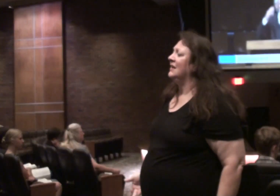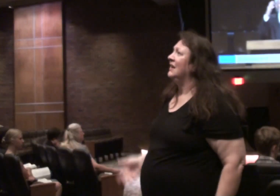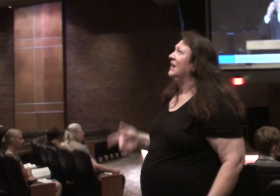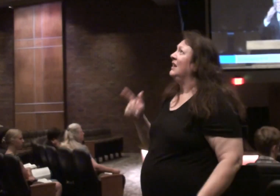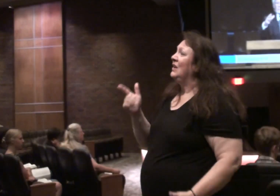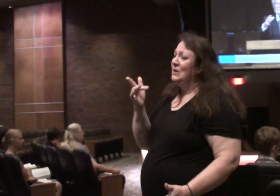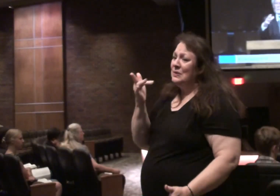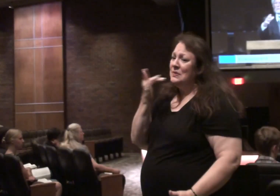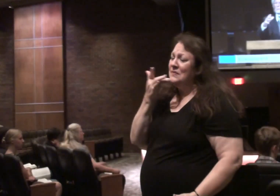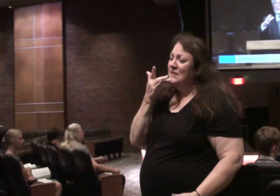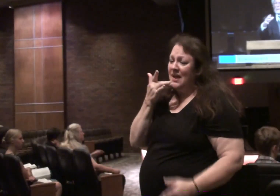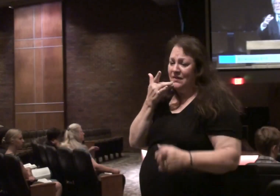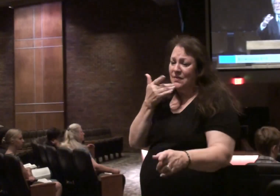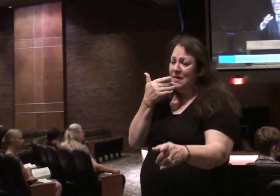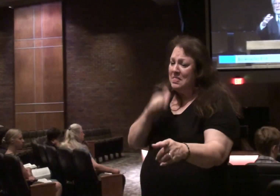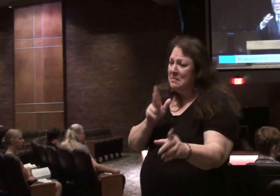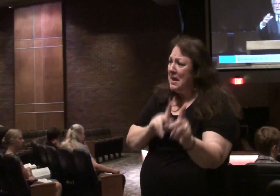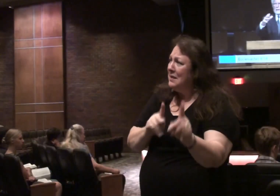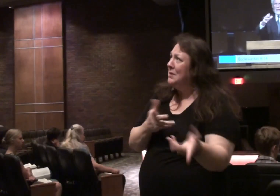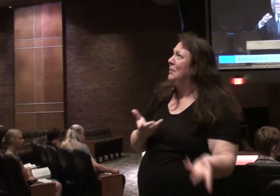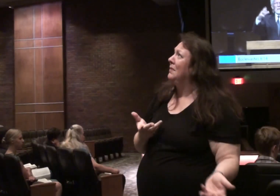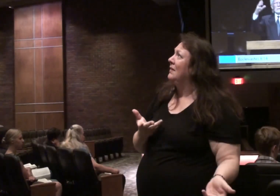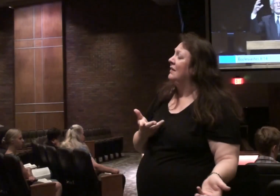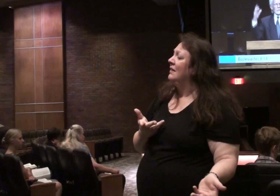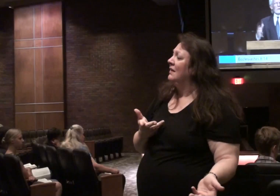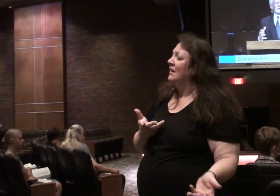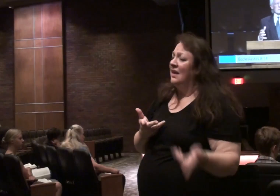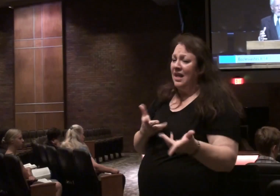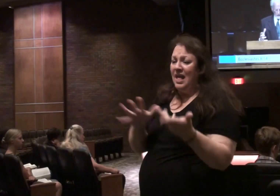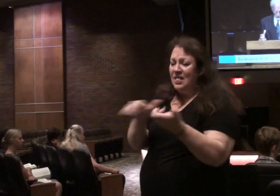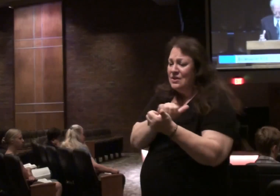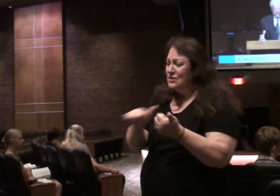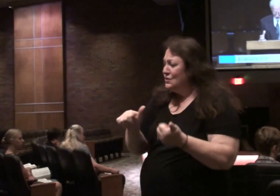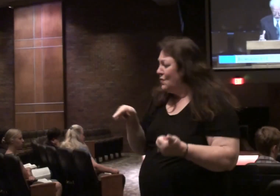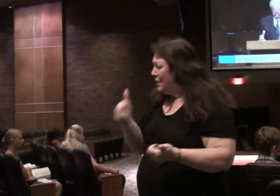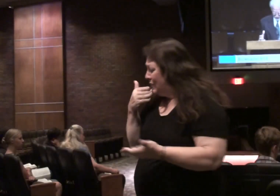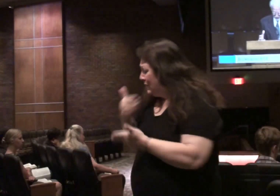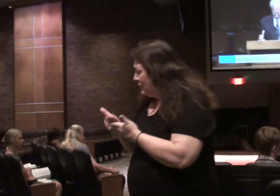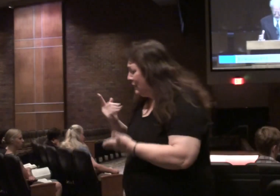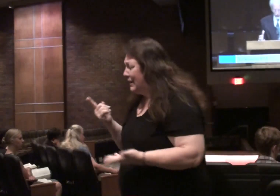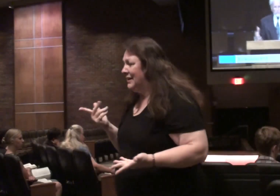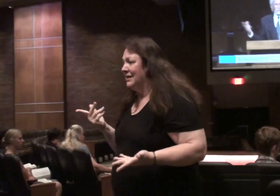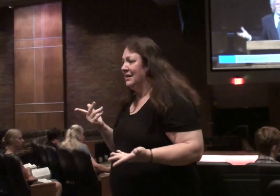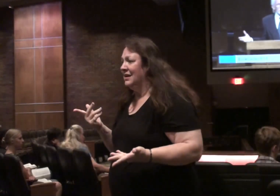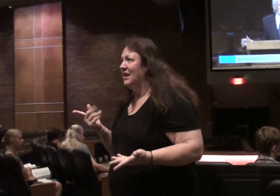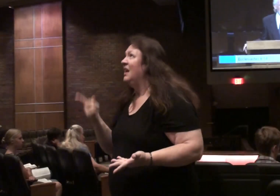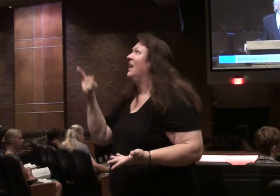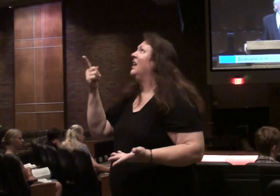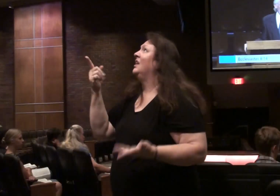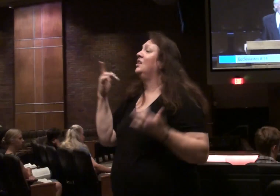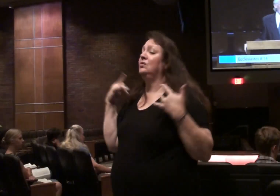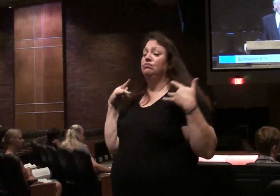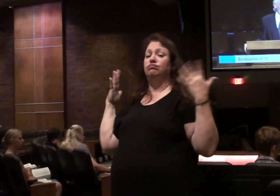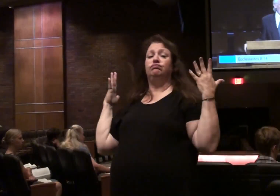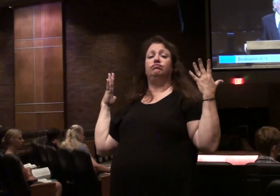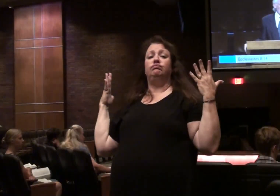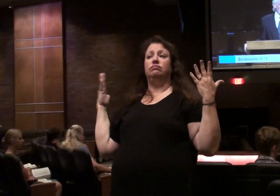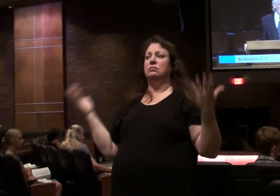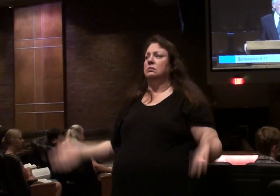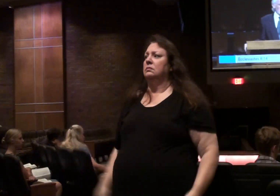like your favor is on the wicked, and they're destroying the righteous, and you don't do anything.